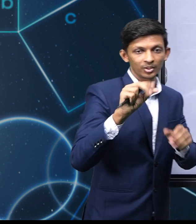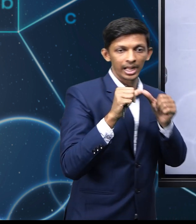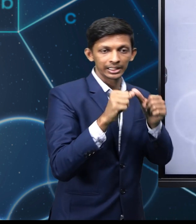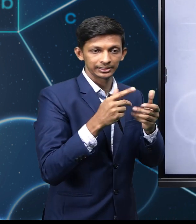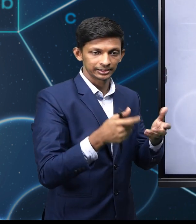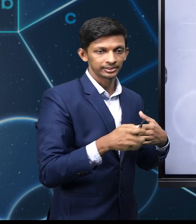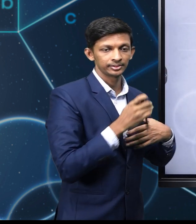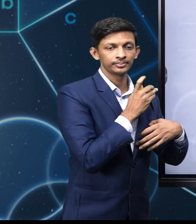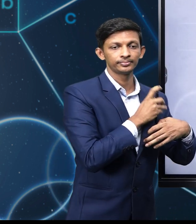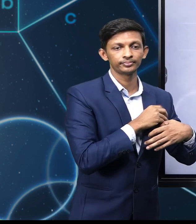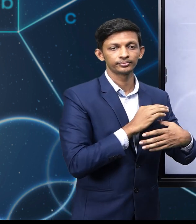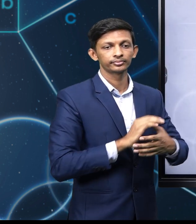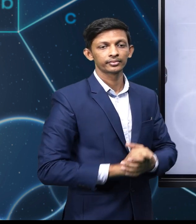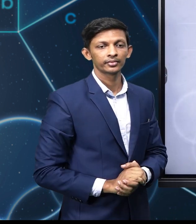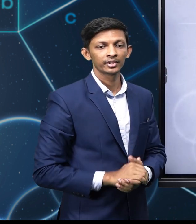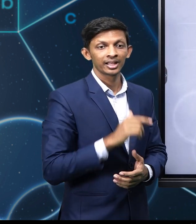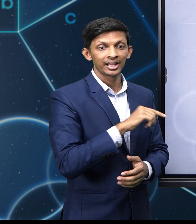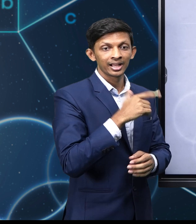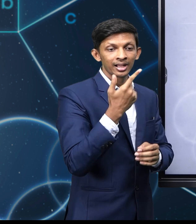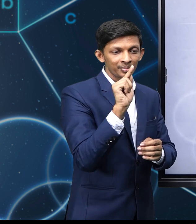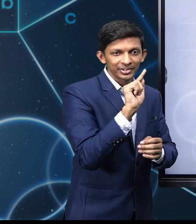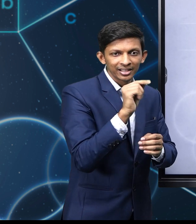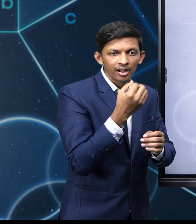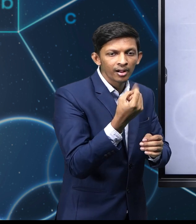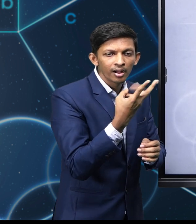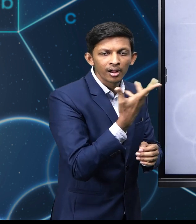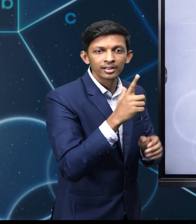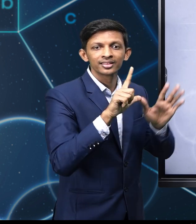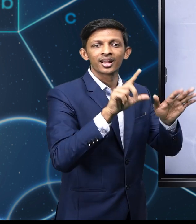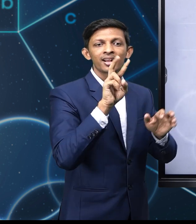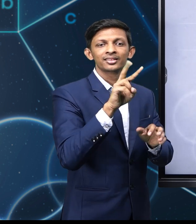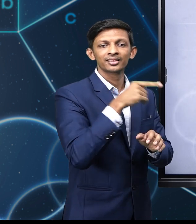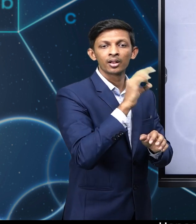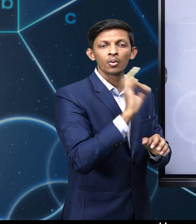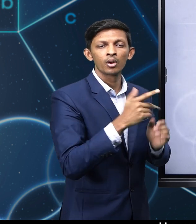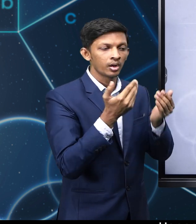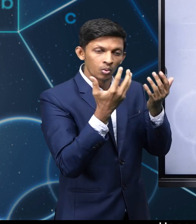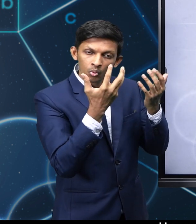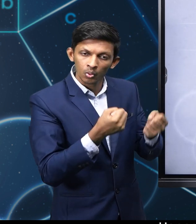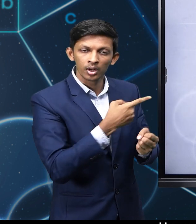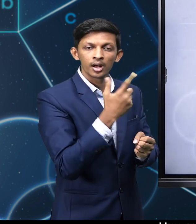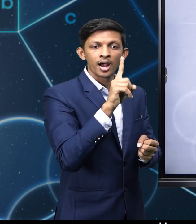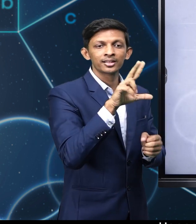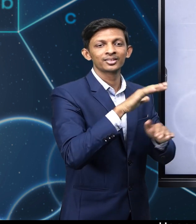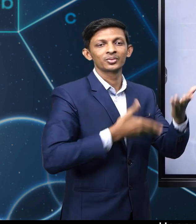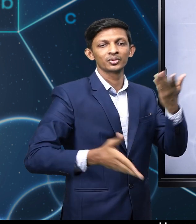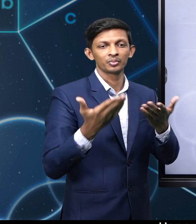After cancelling, we get the value x is equal to 72. Hence, 72 pencils are required for 18